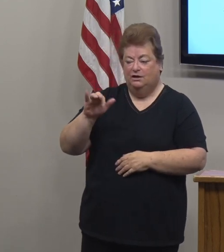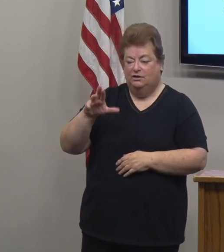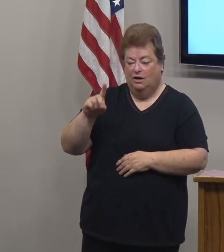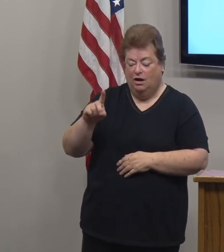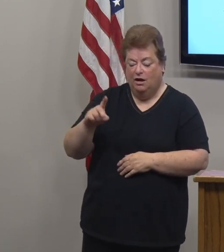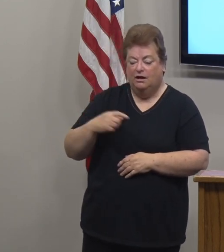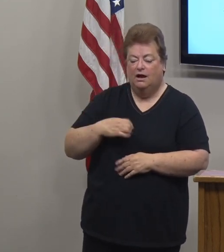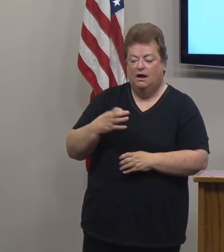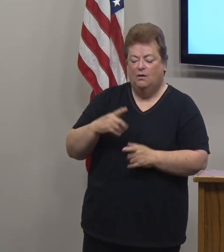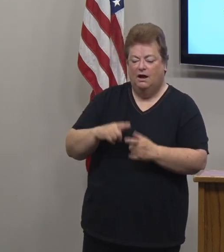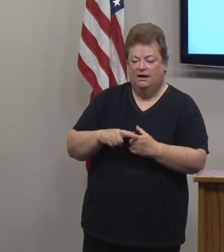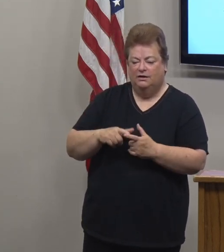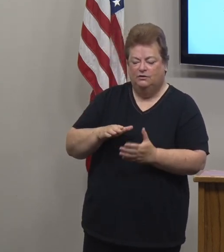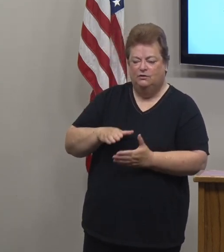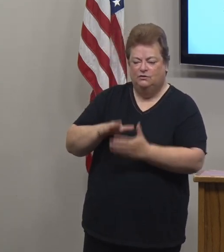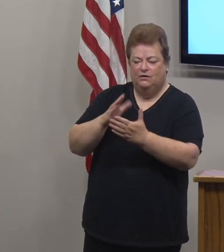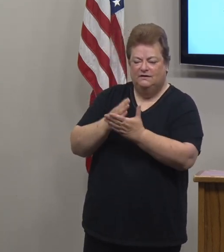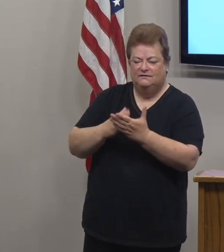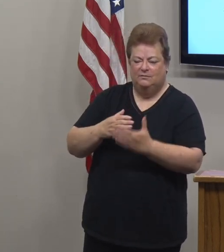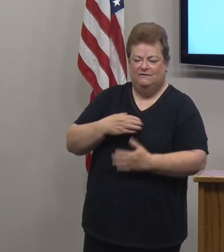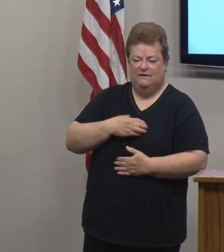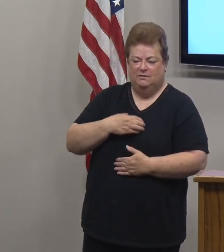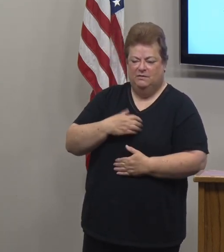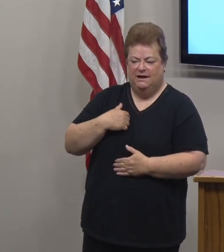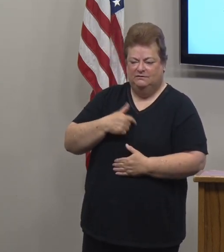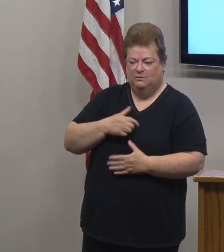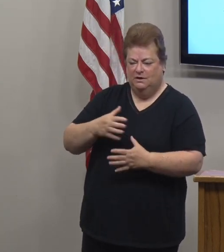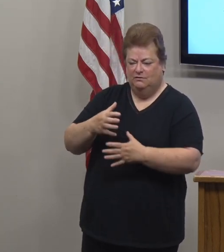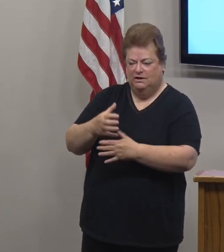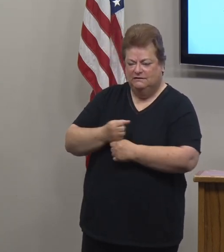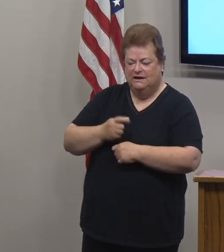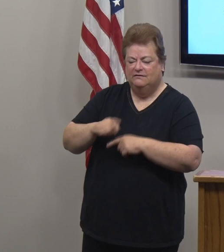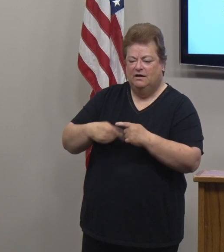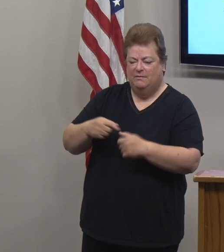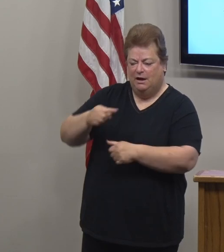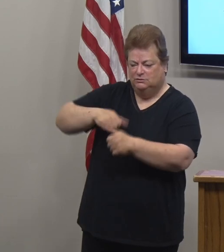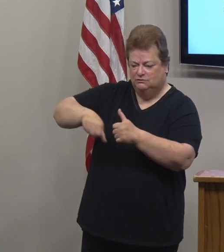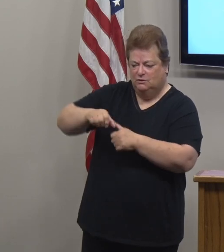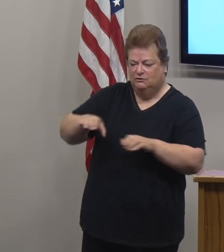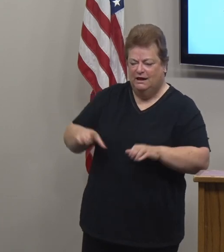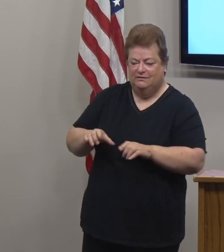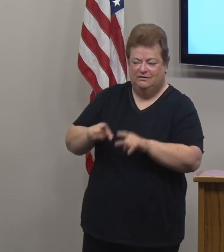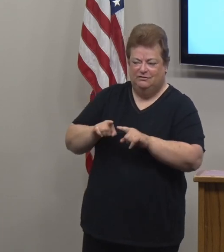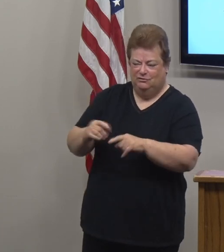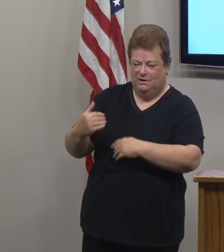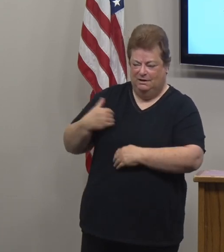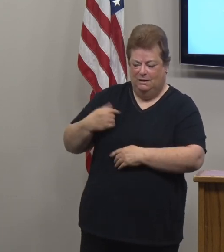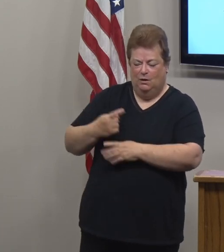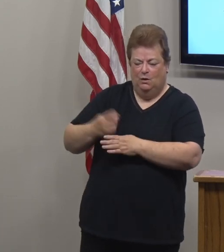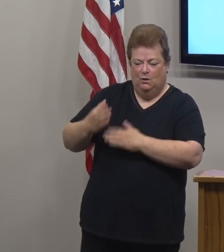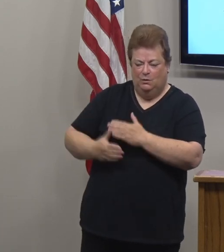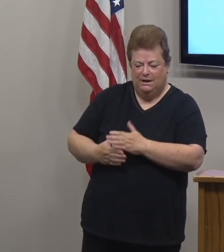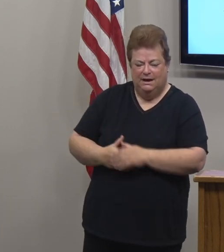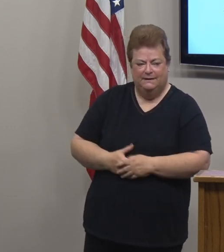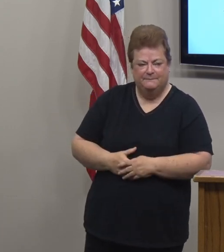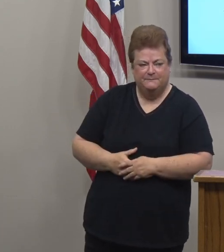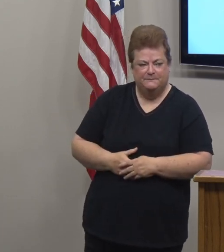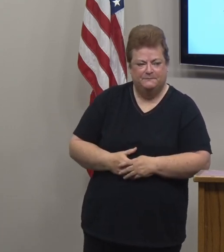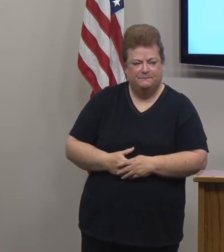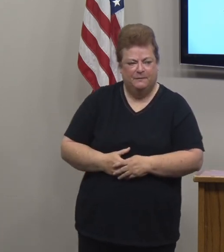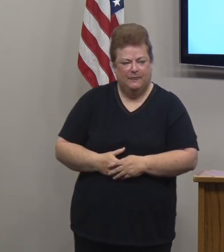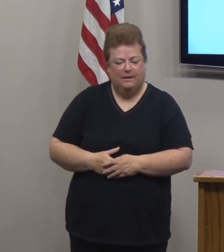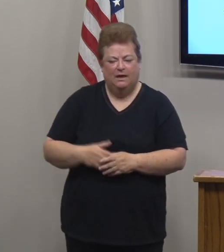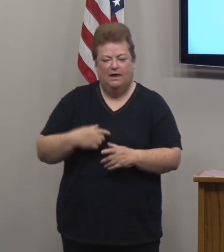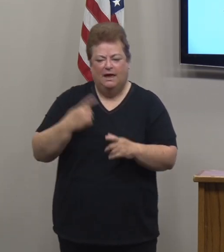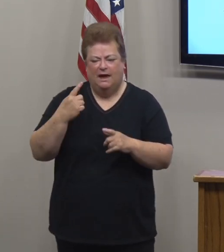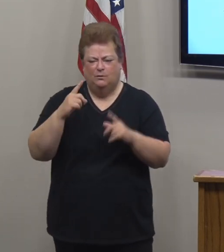I also wanted to address some of the complaints we have received about social activities over the weekend. In particular, a photo